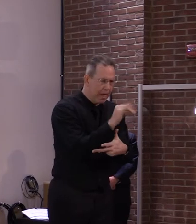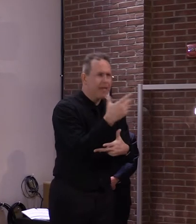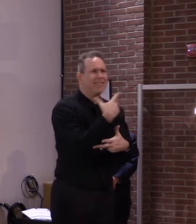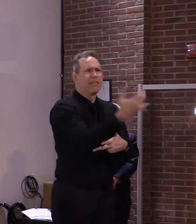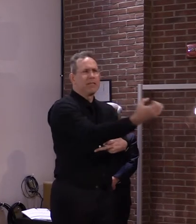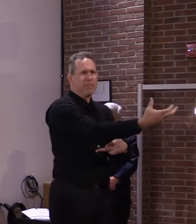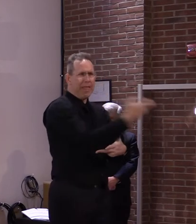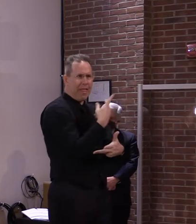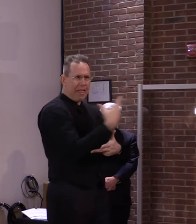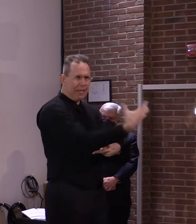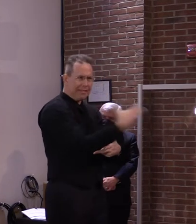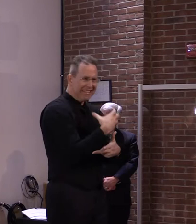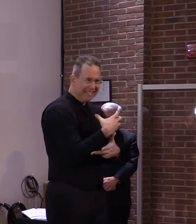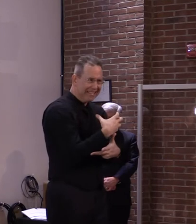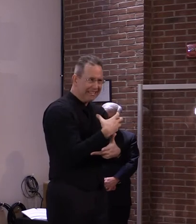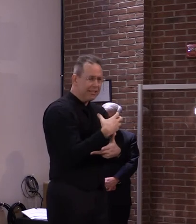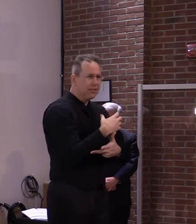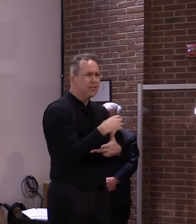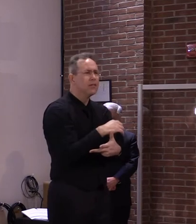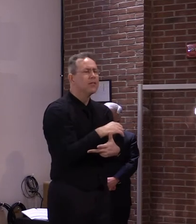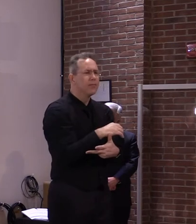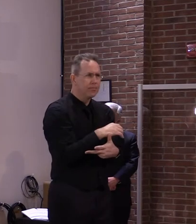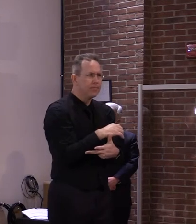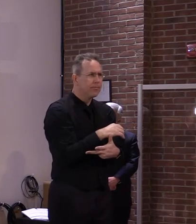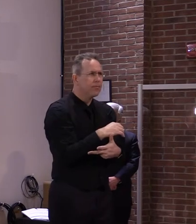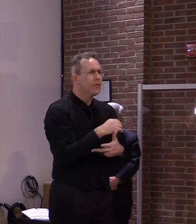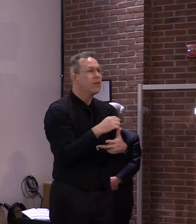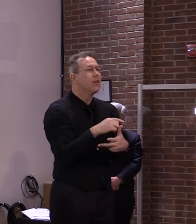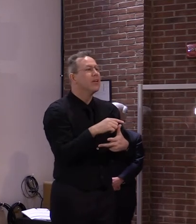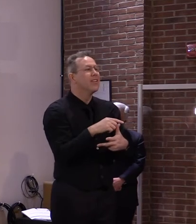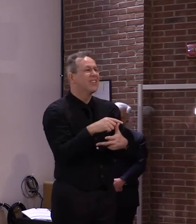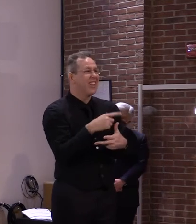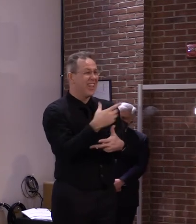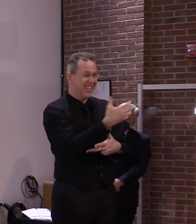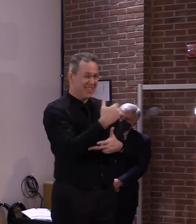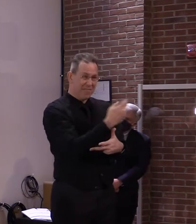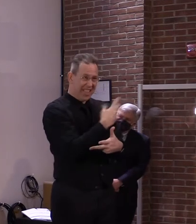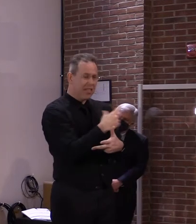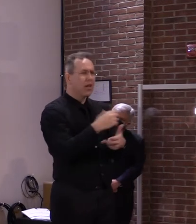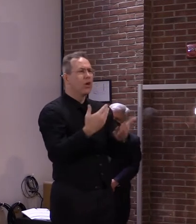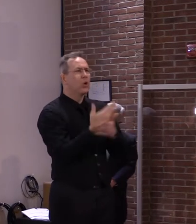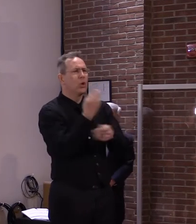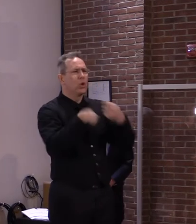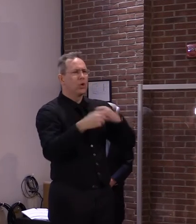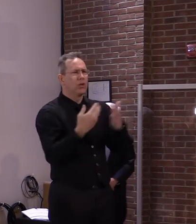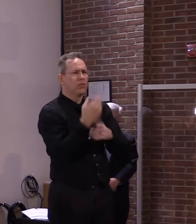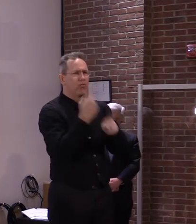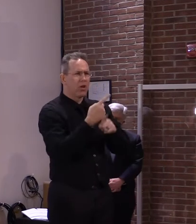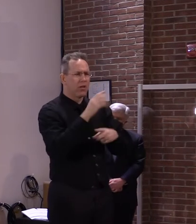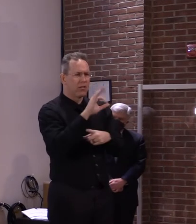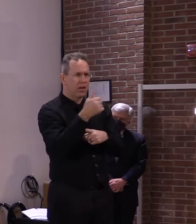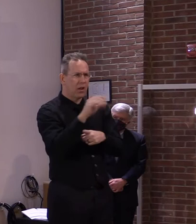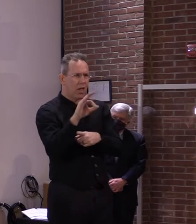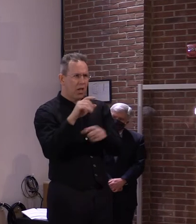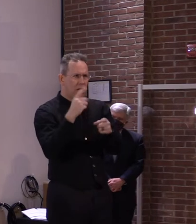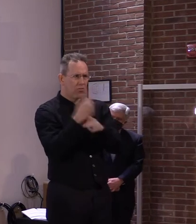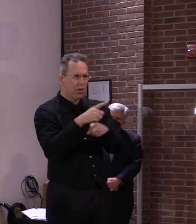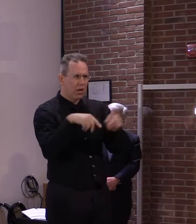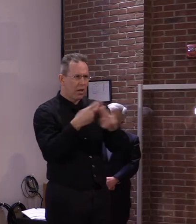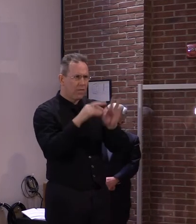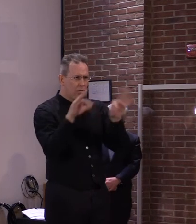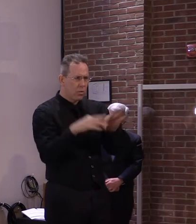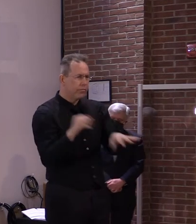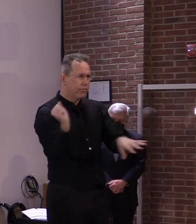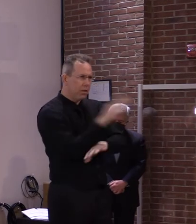who need them right so we put a team together in order to accomplish that let's get let's make sure that we